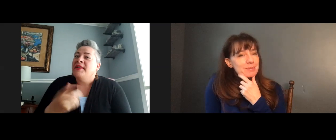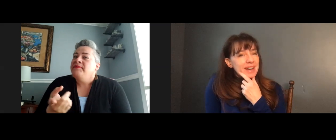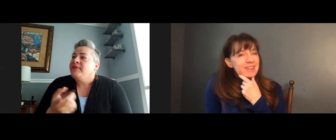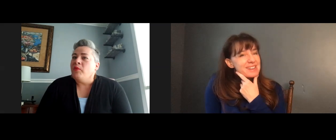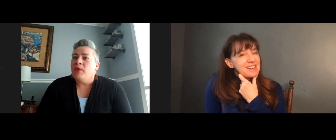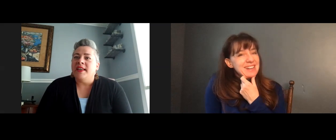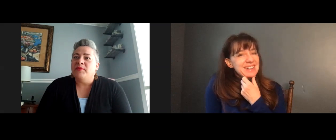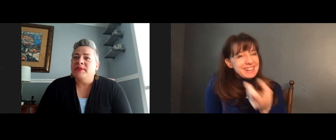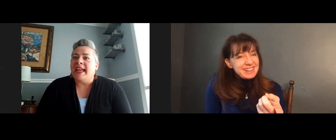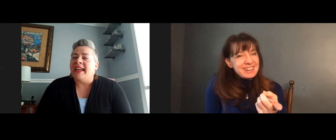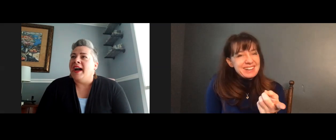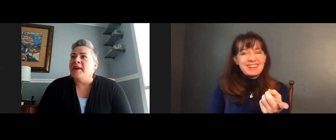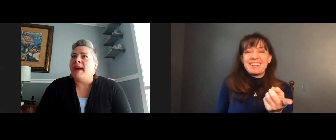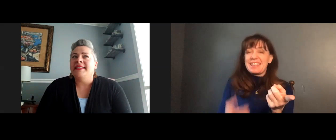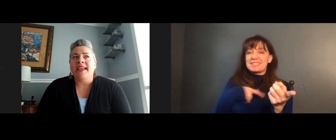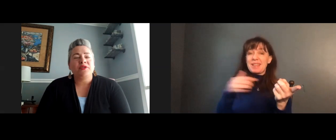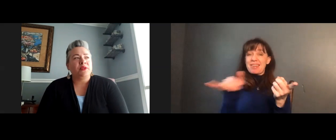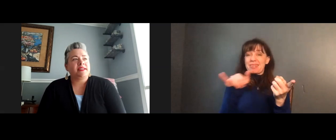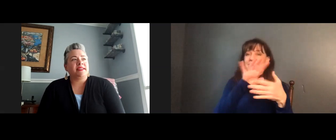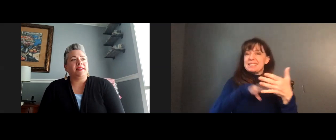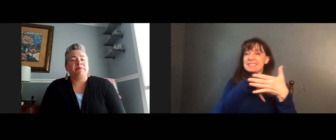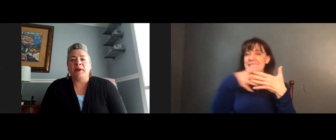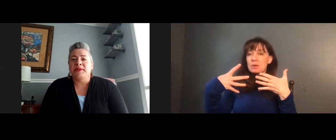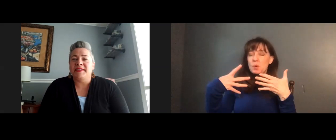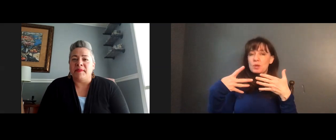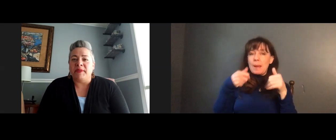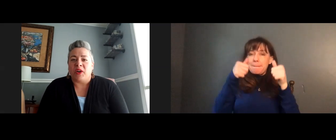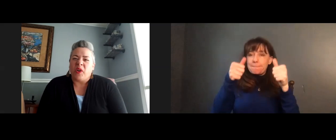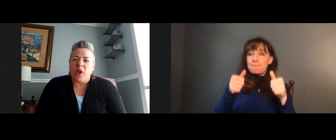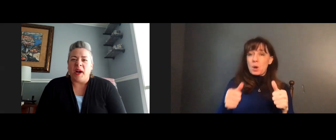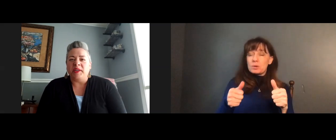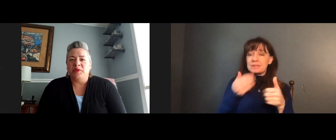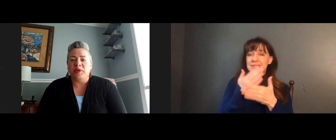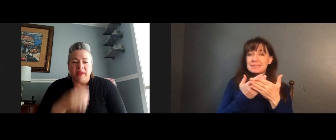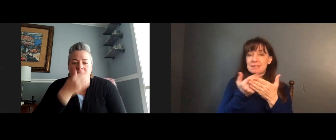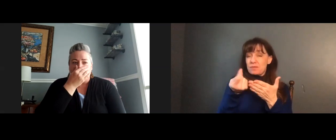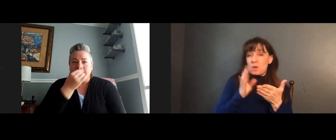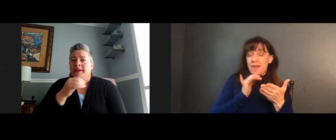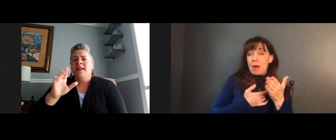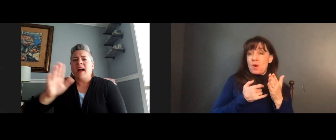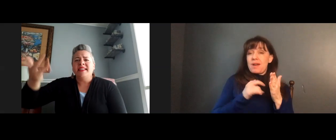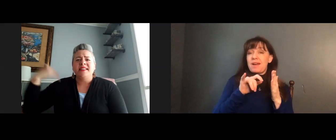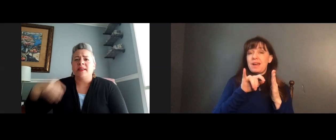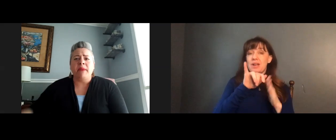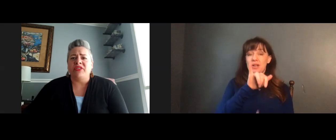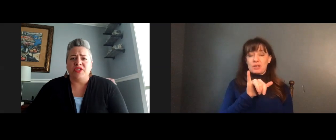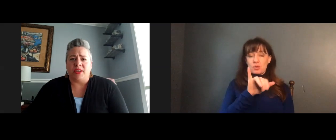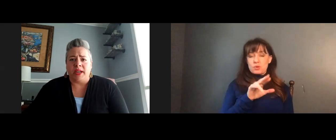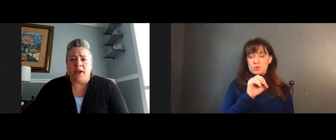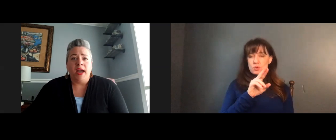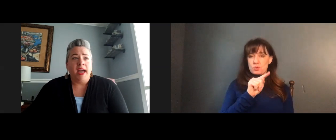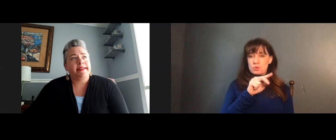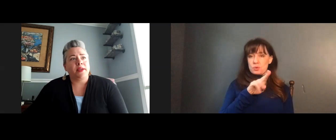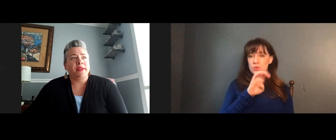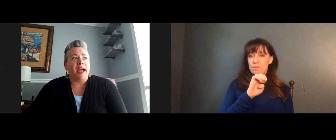was like um i scheduled to post some of our uh youtube videos i did this a month or so